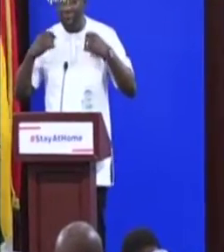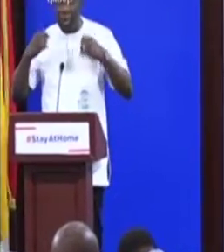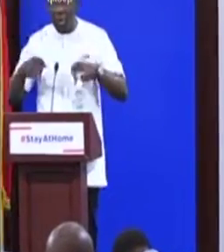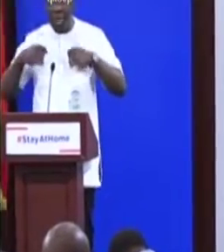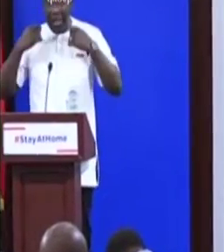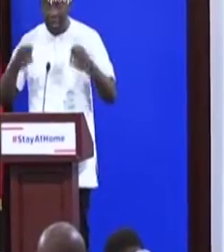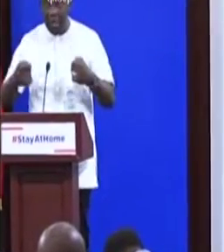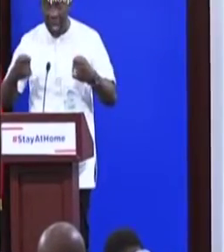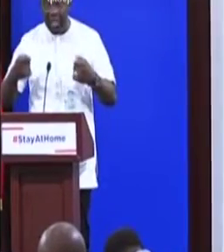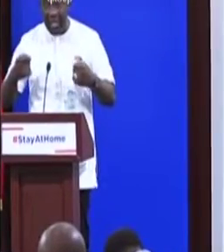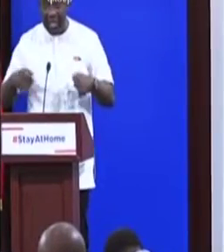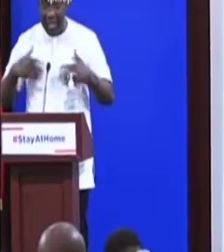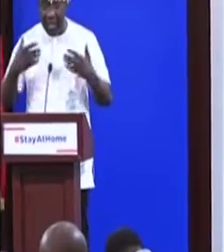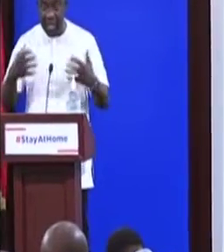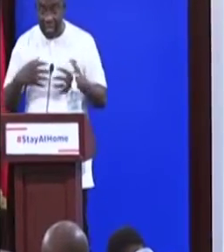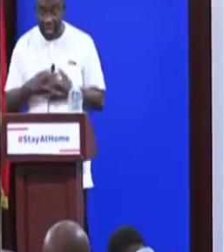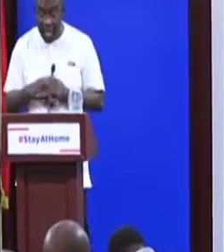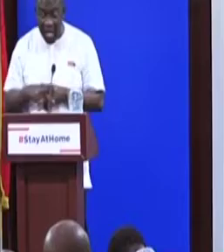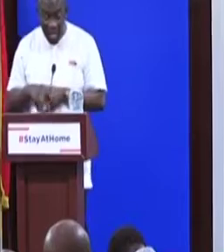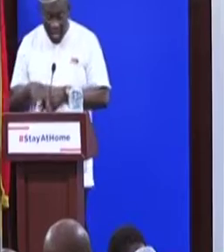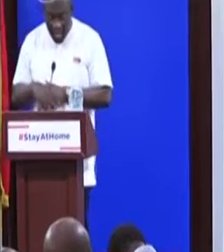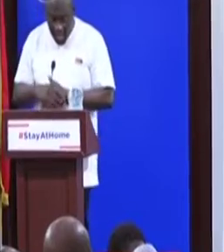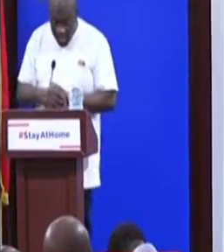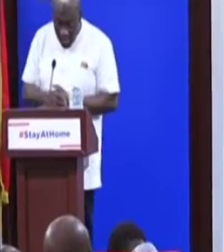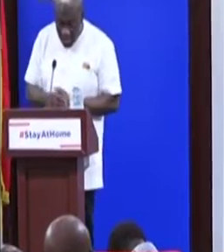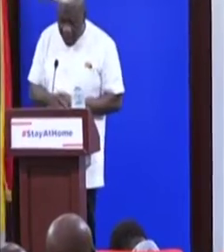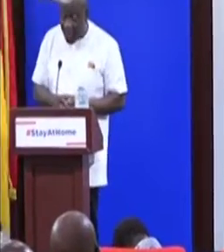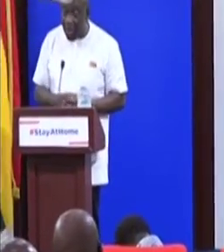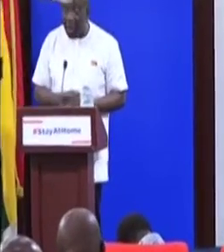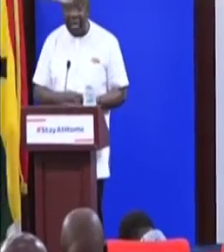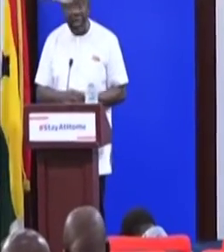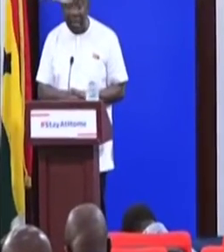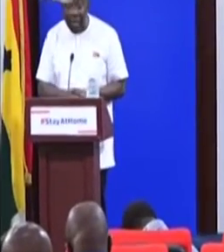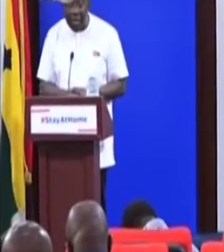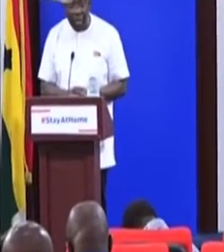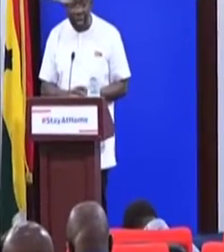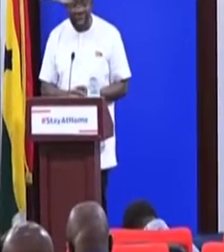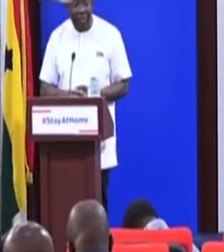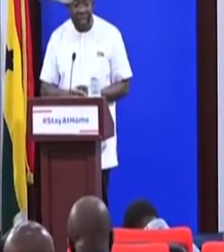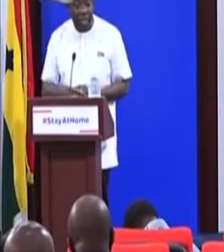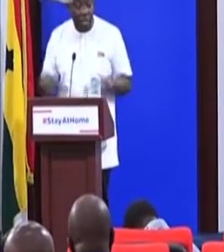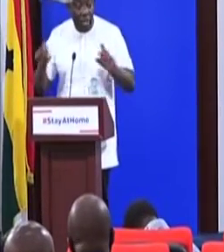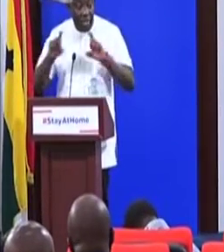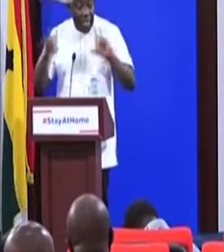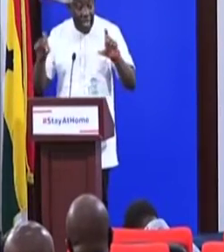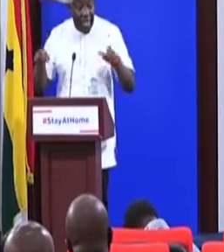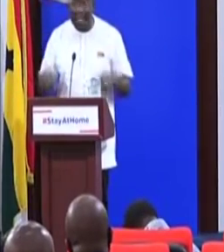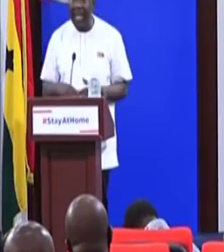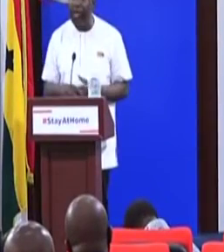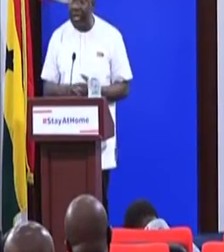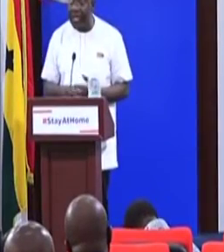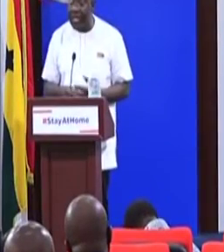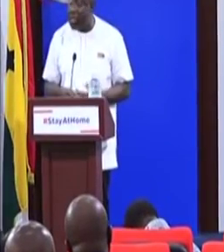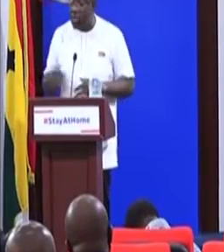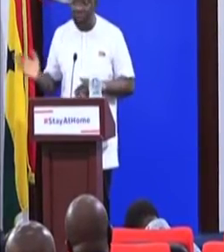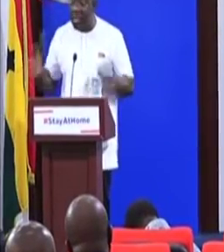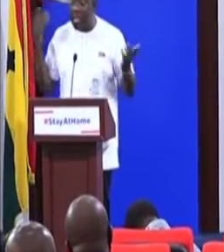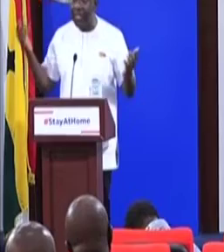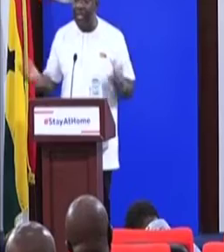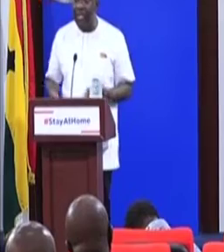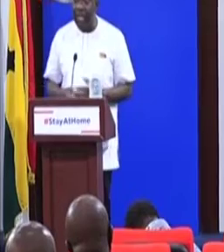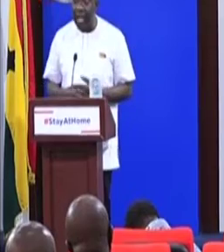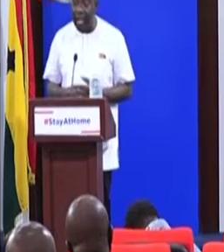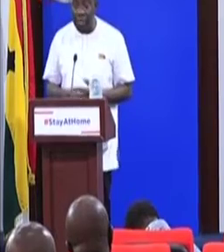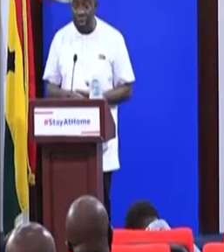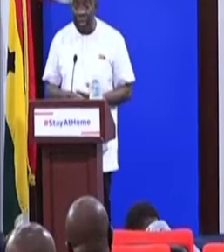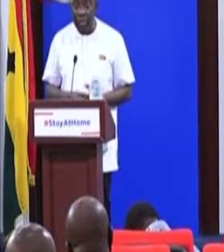I hope you are also carrying your IDs. That makes it easier for them. Because the mere fact that you are in a vehicle with a sticker on it does not mean